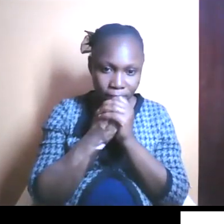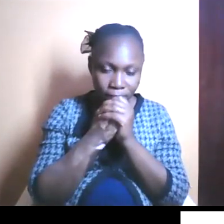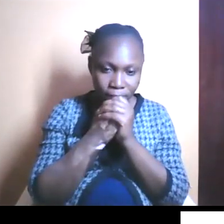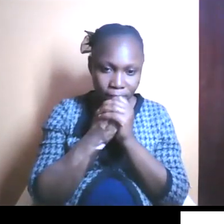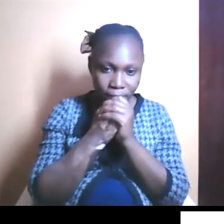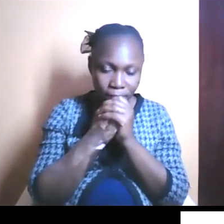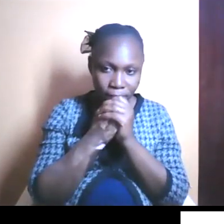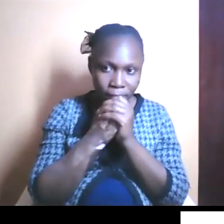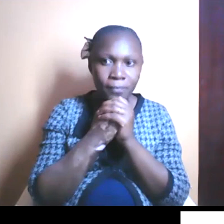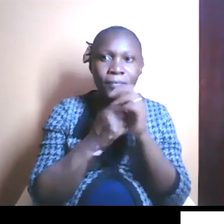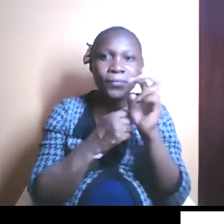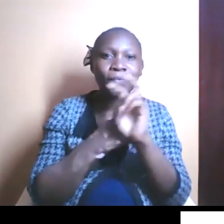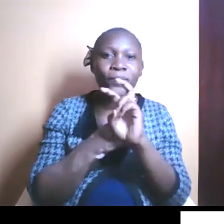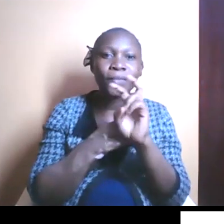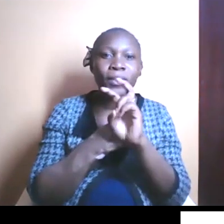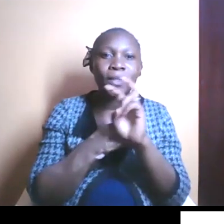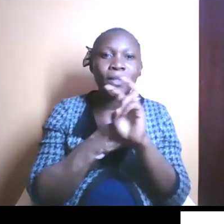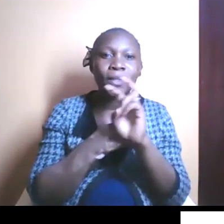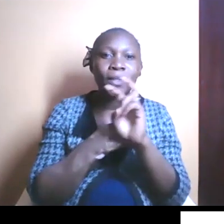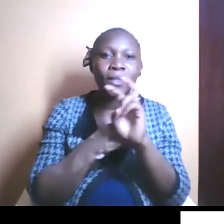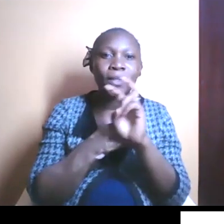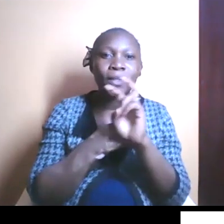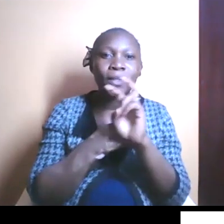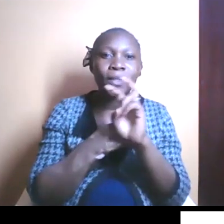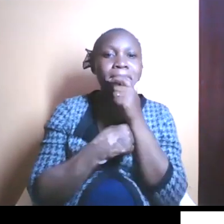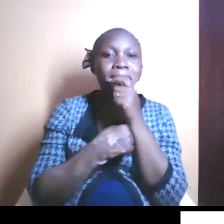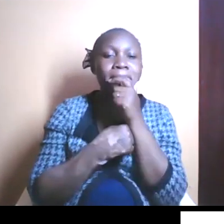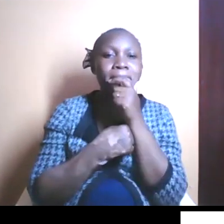What do I do? It's a trend of quitting. Okay.